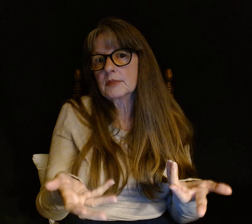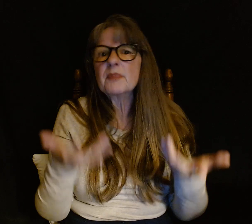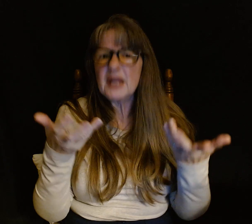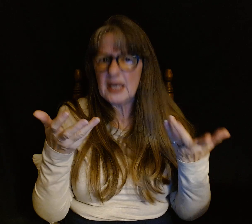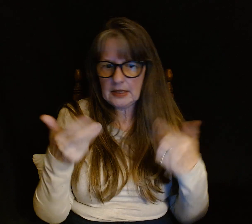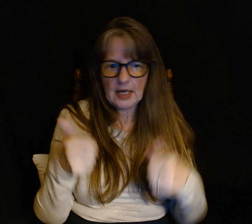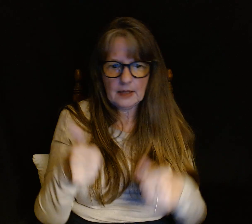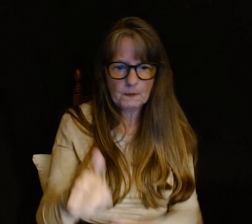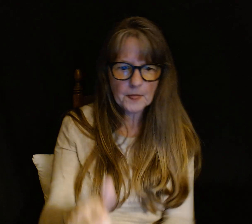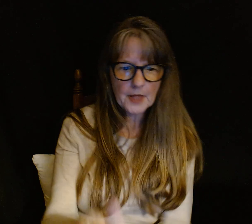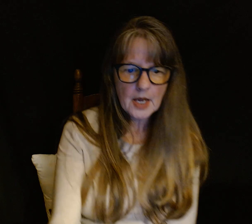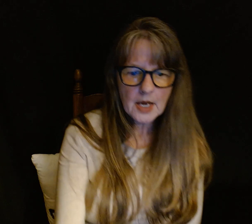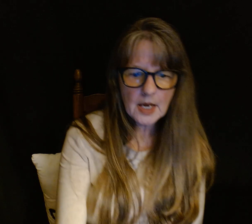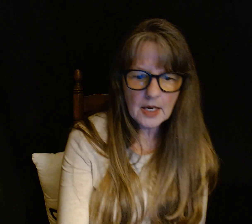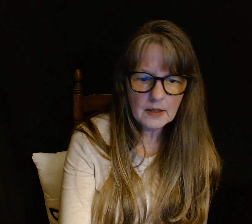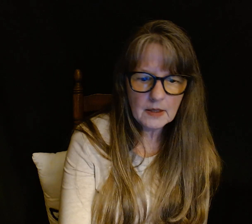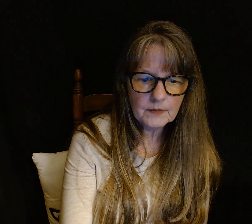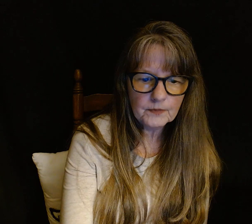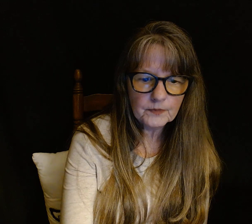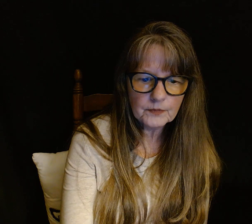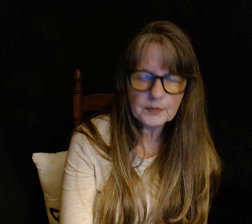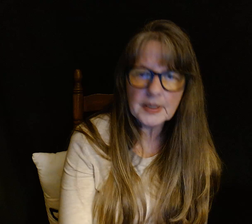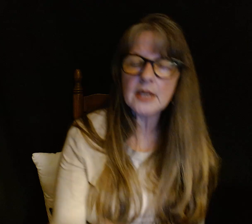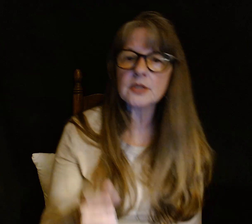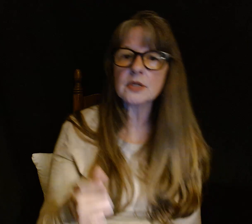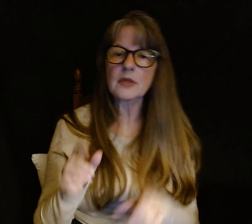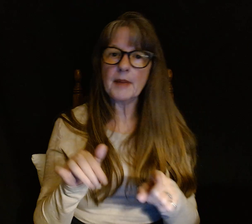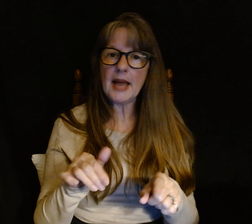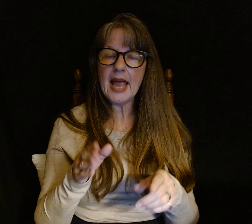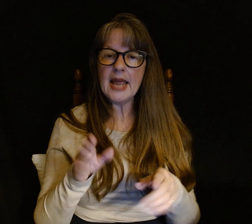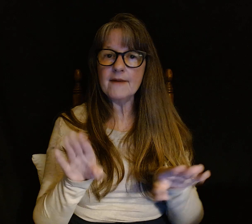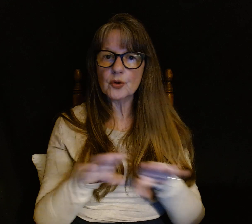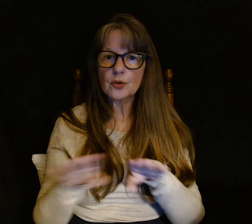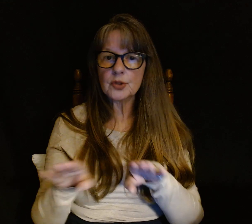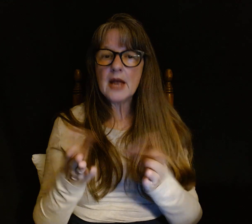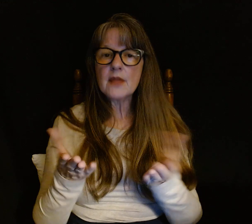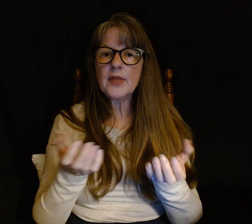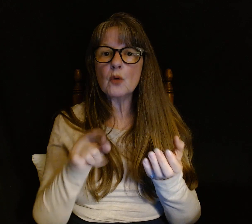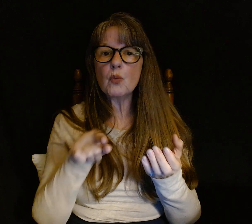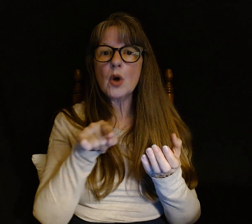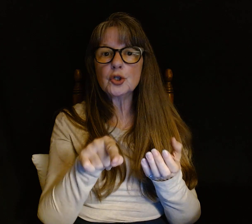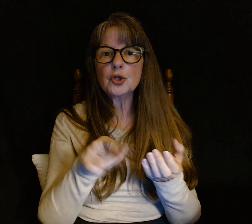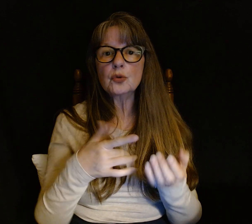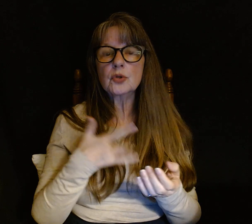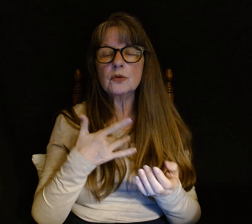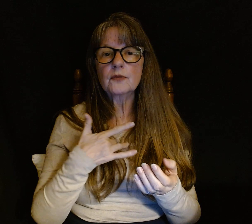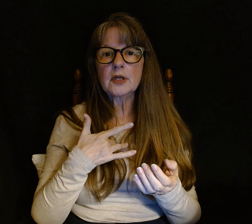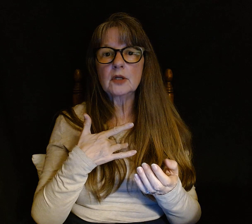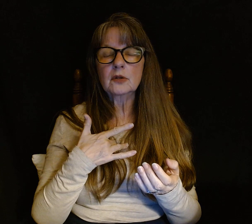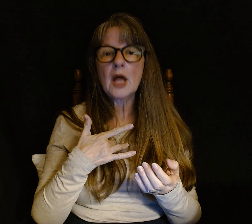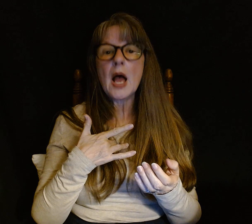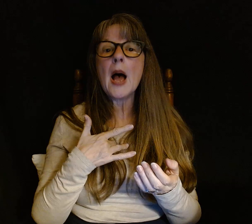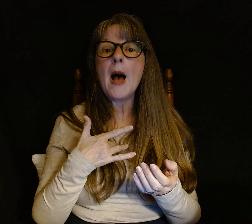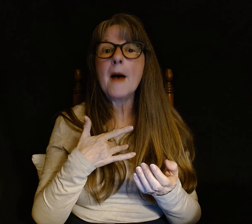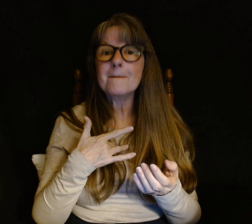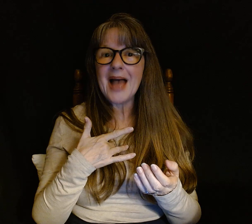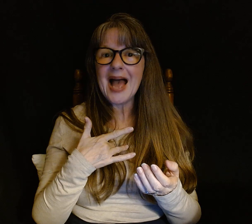something like that. Because the behaviors, they want you to feel unbalanced.